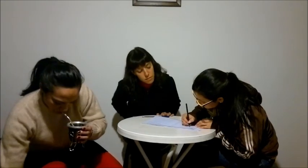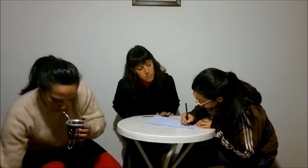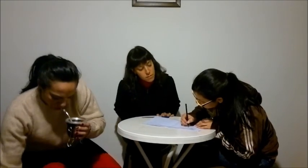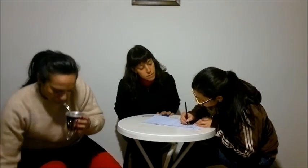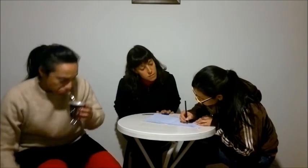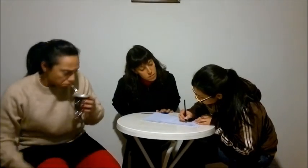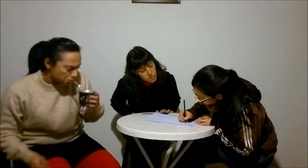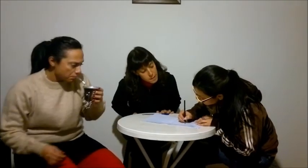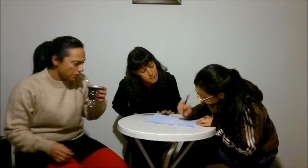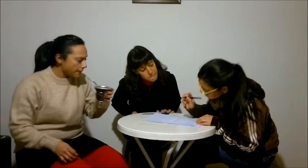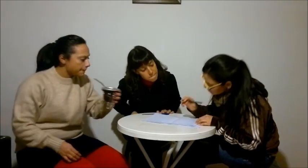Right.